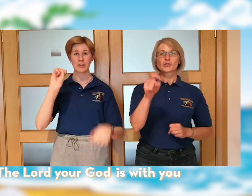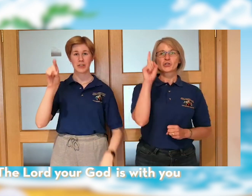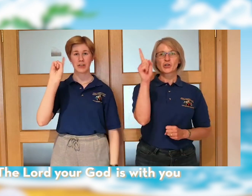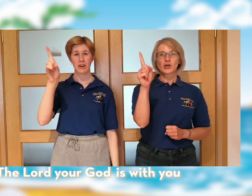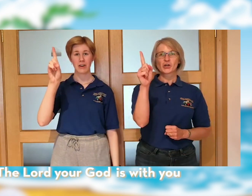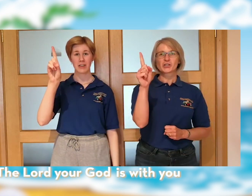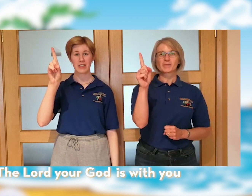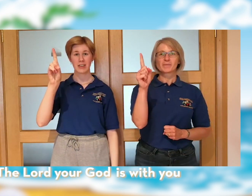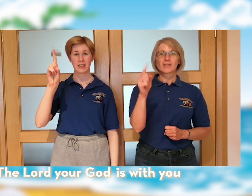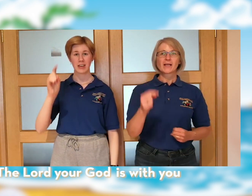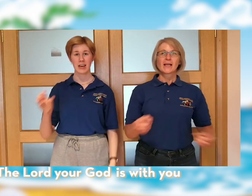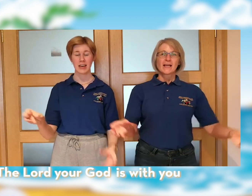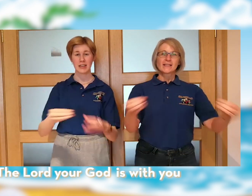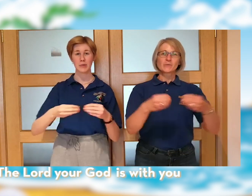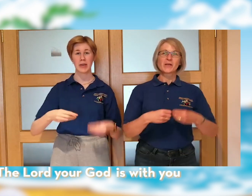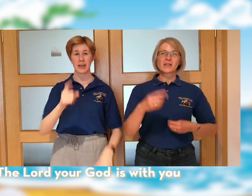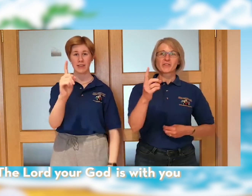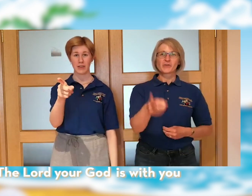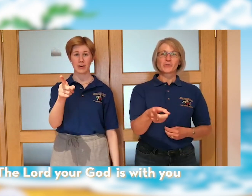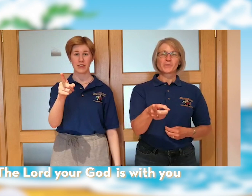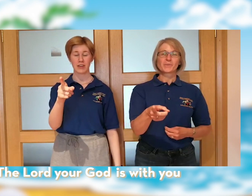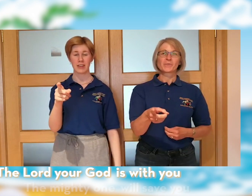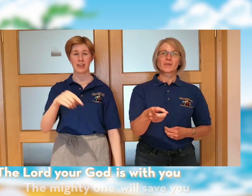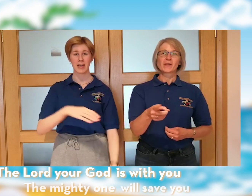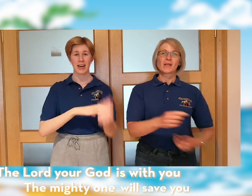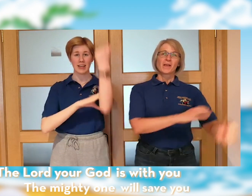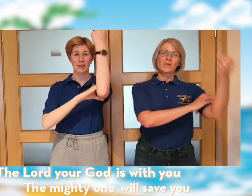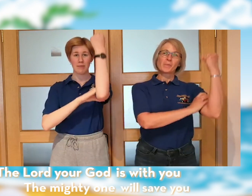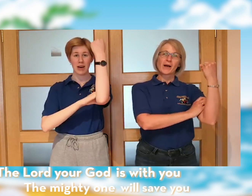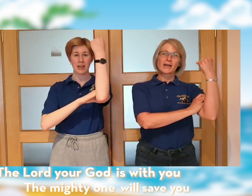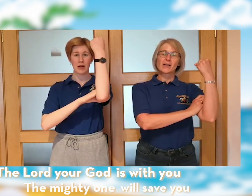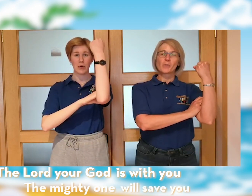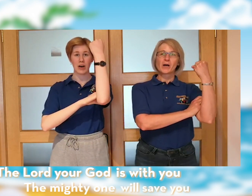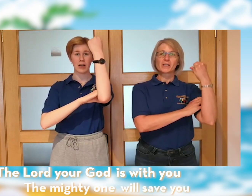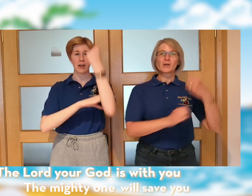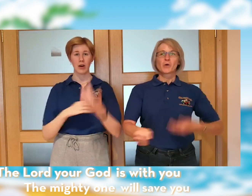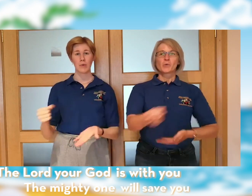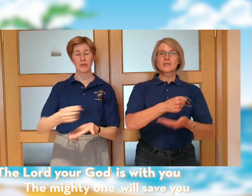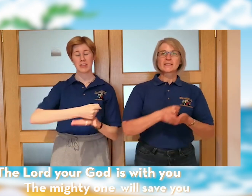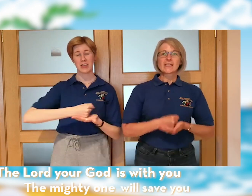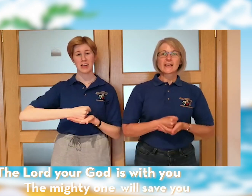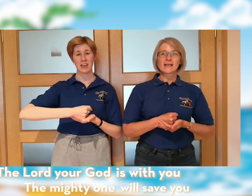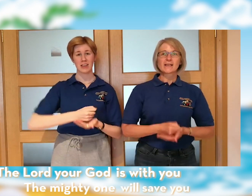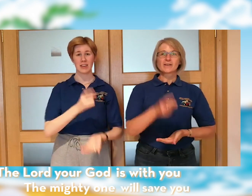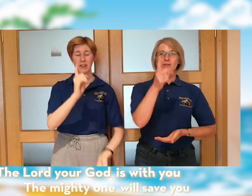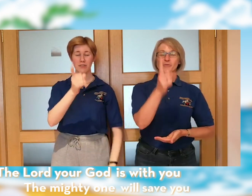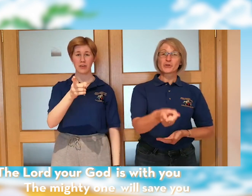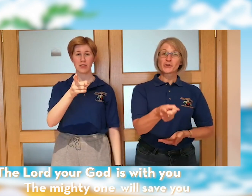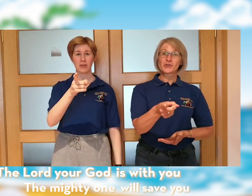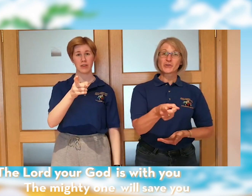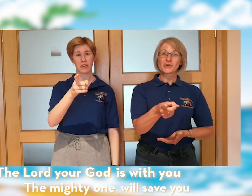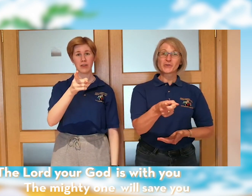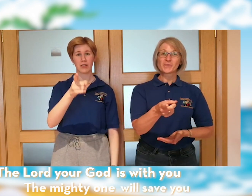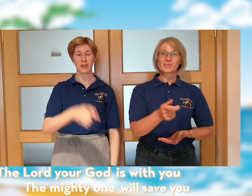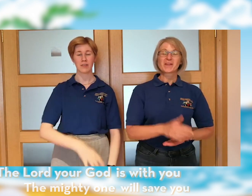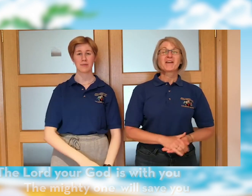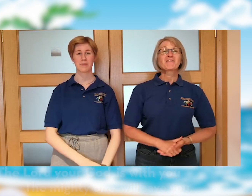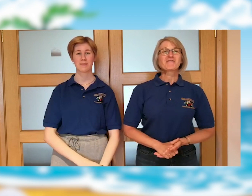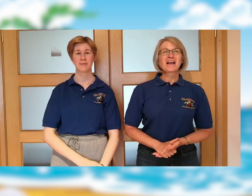The Lord your God is with you, the mighty one will save